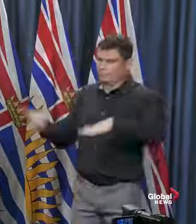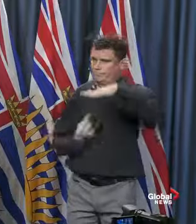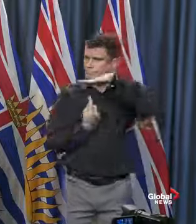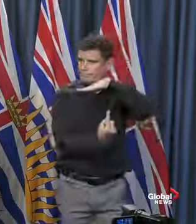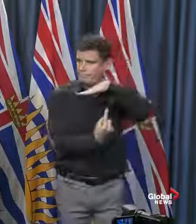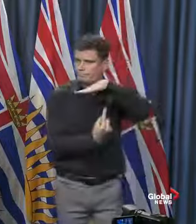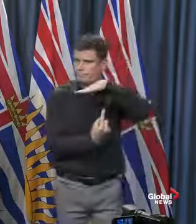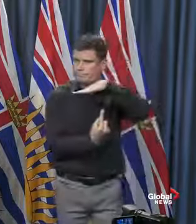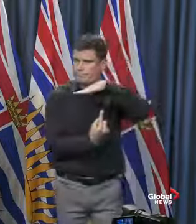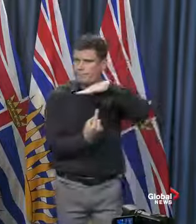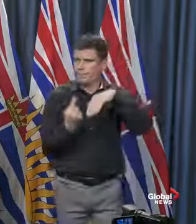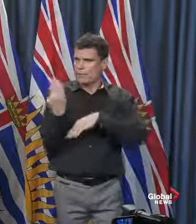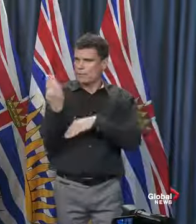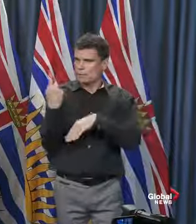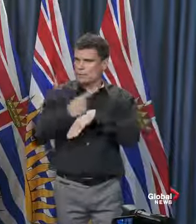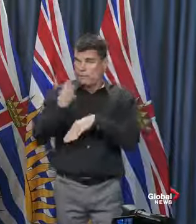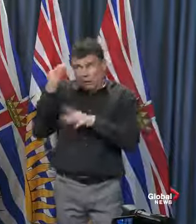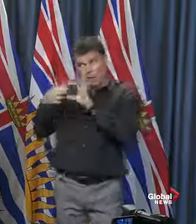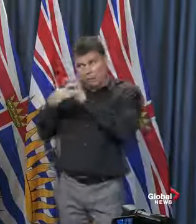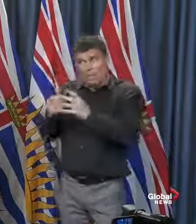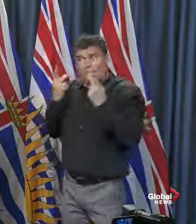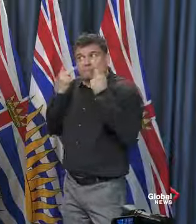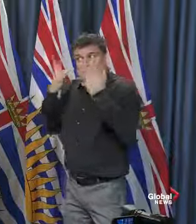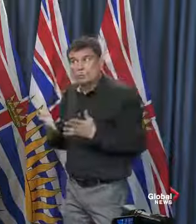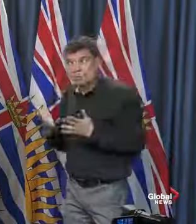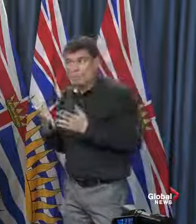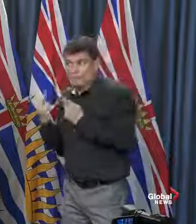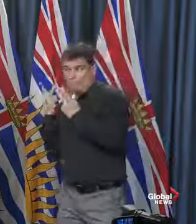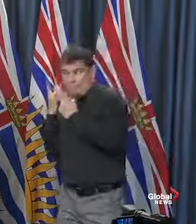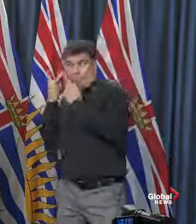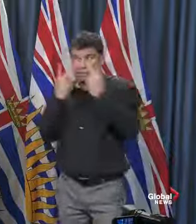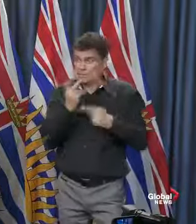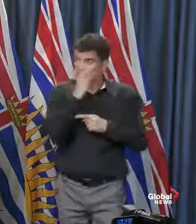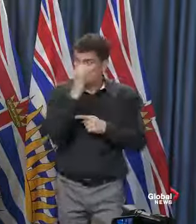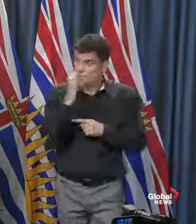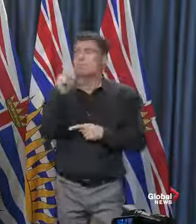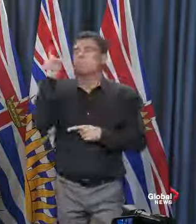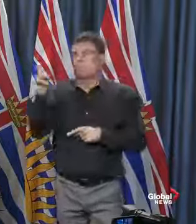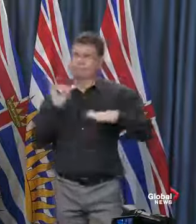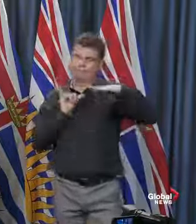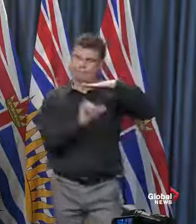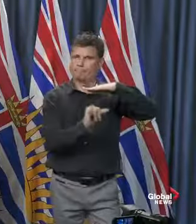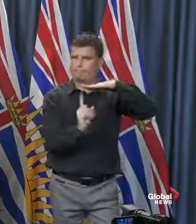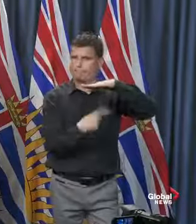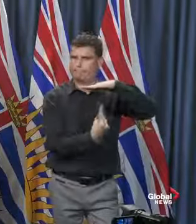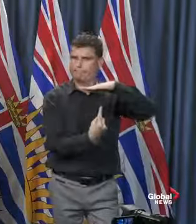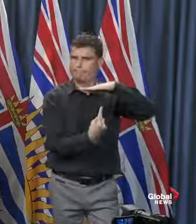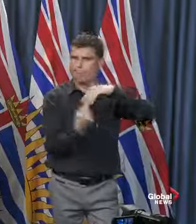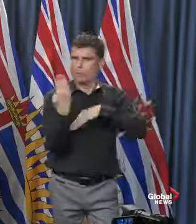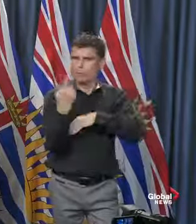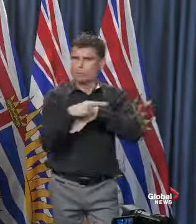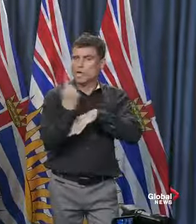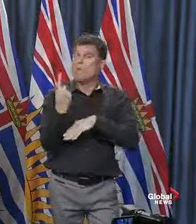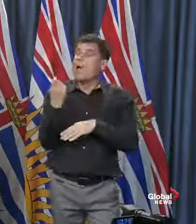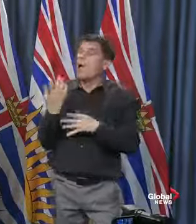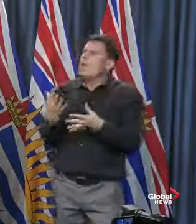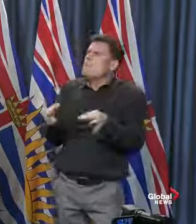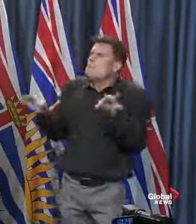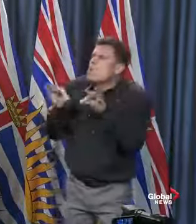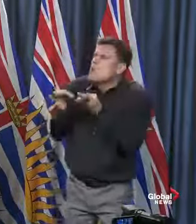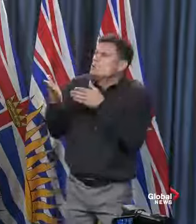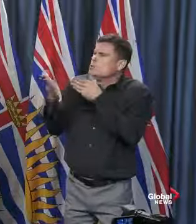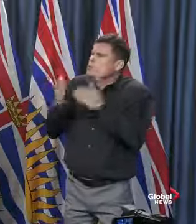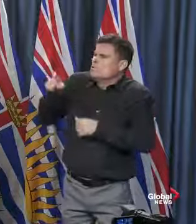aren't involved in the transportation of goods and services that are necessary for our society, I